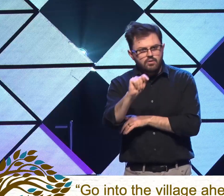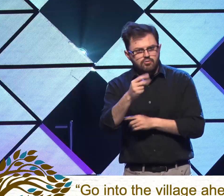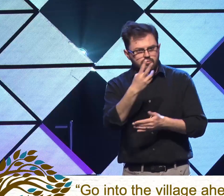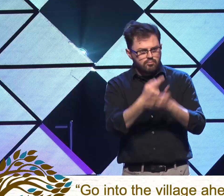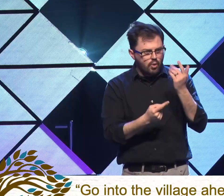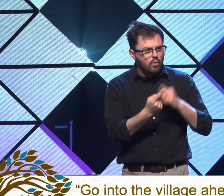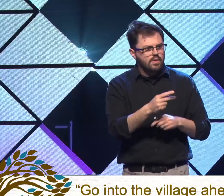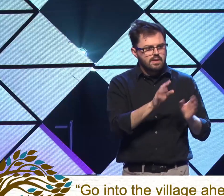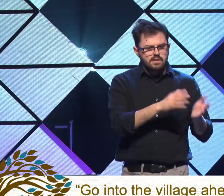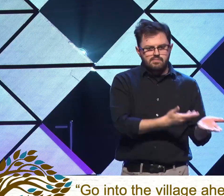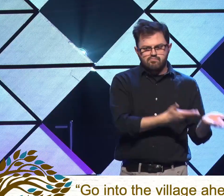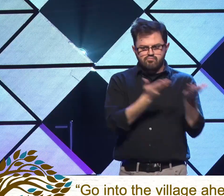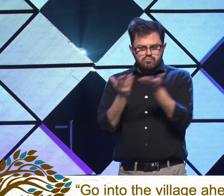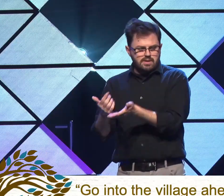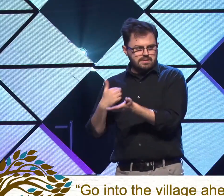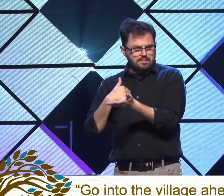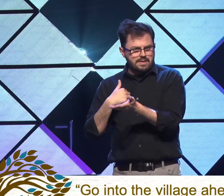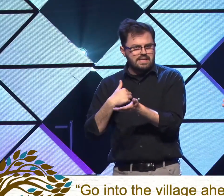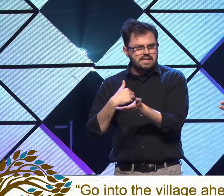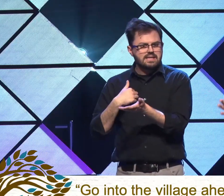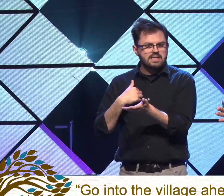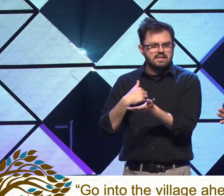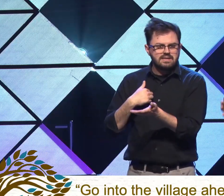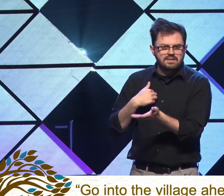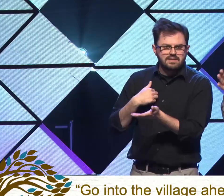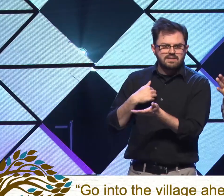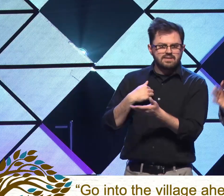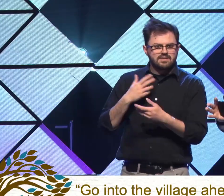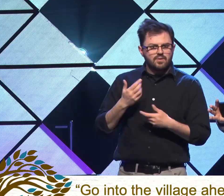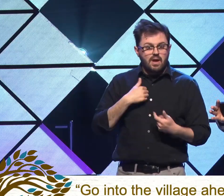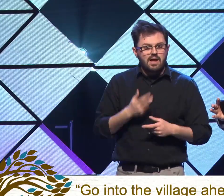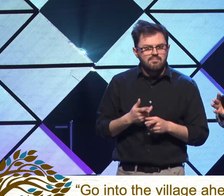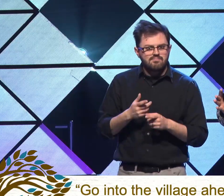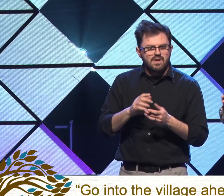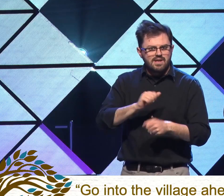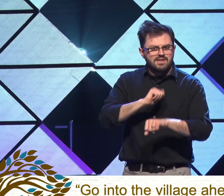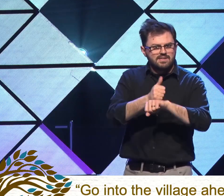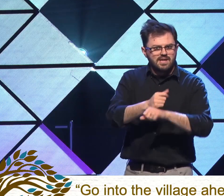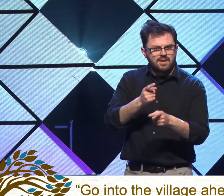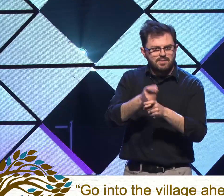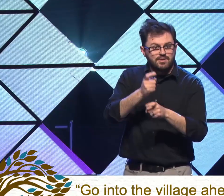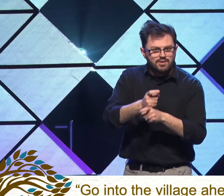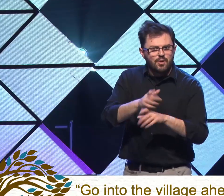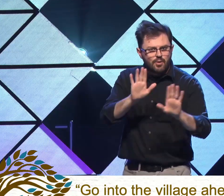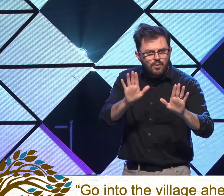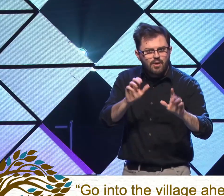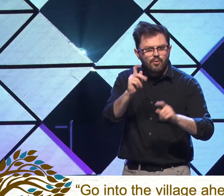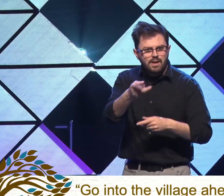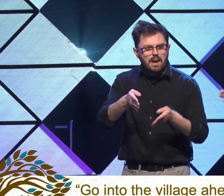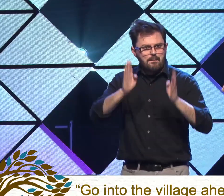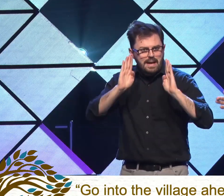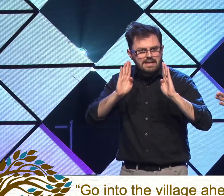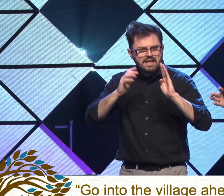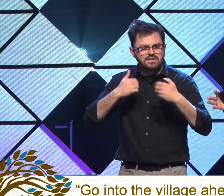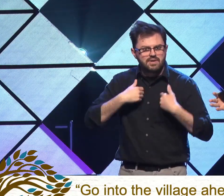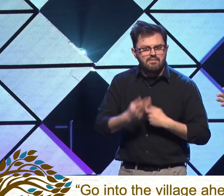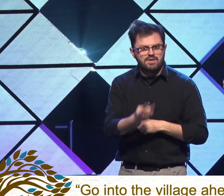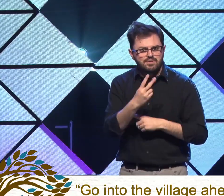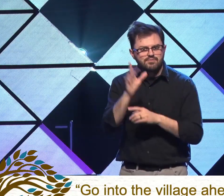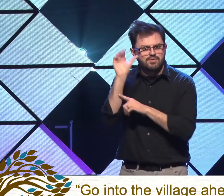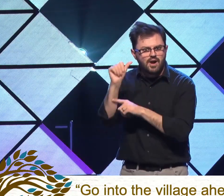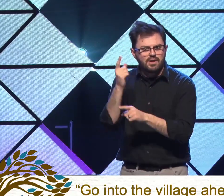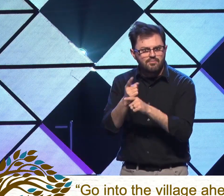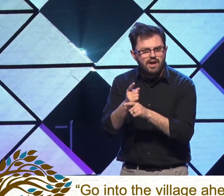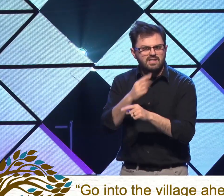the image in your head because it's kind of funny. I'm leading up to a joke, okay? Pay attention because it's a pretty funny one if you ask me.